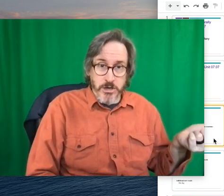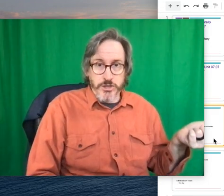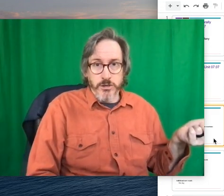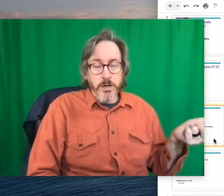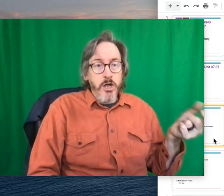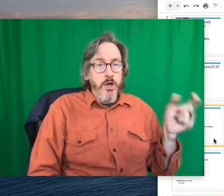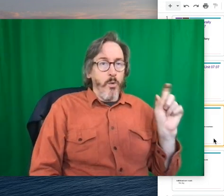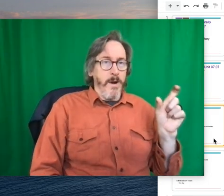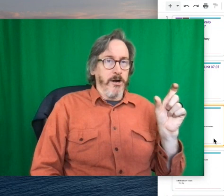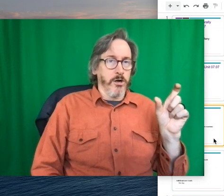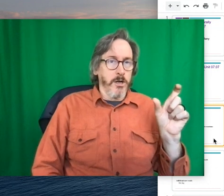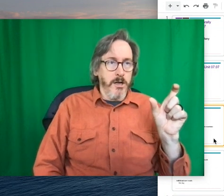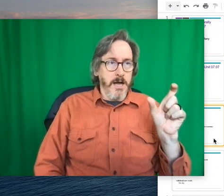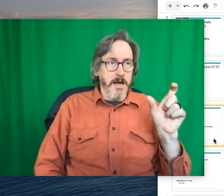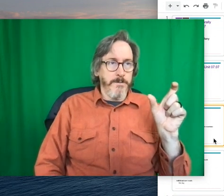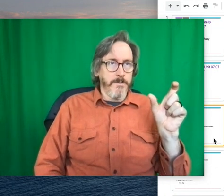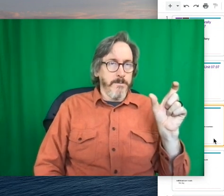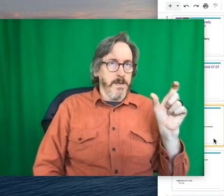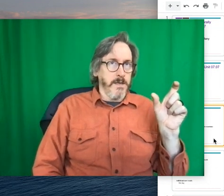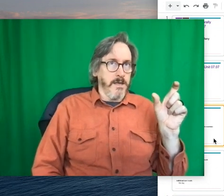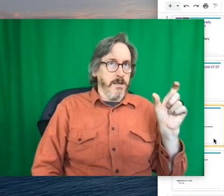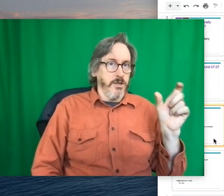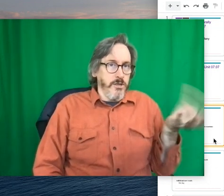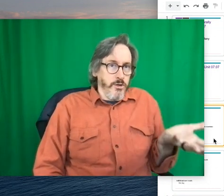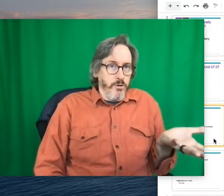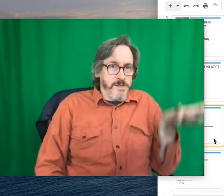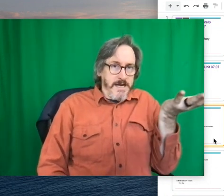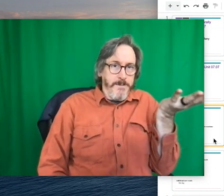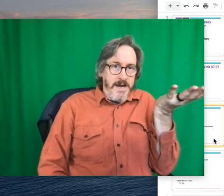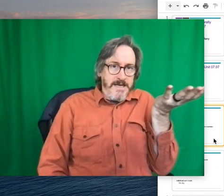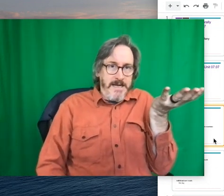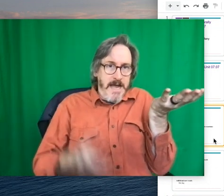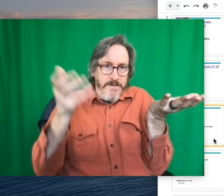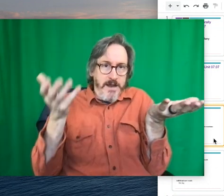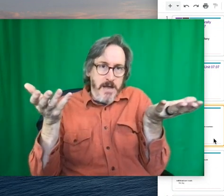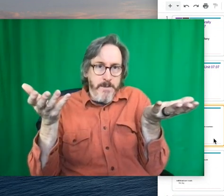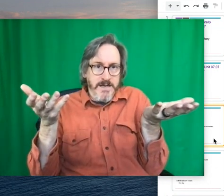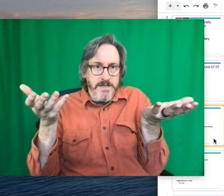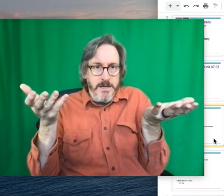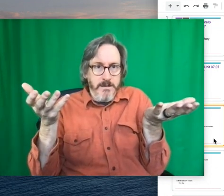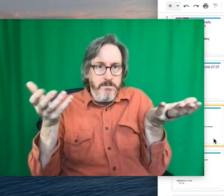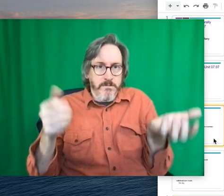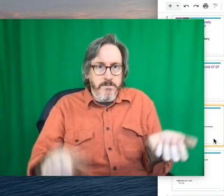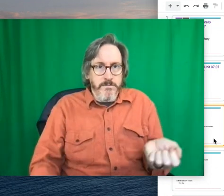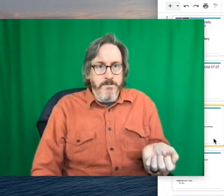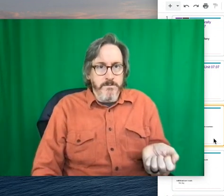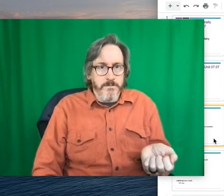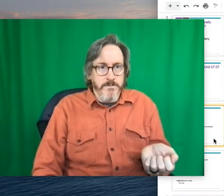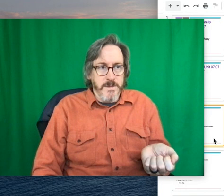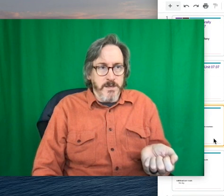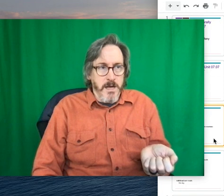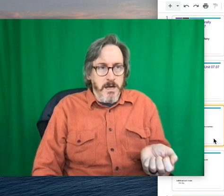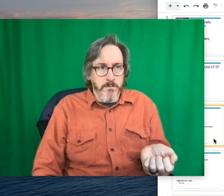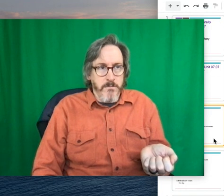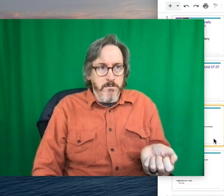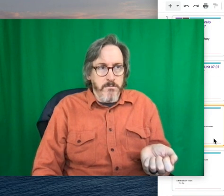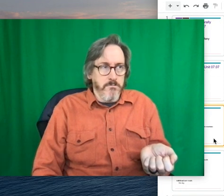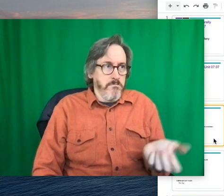sentence structure, where you set up an idea and then comment on it.